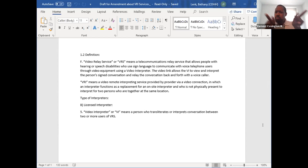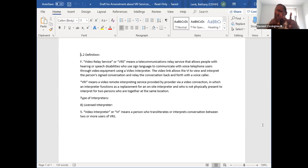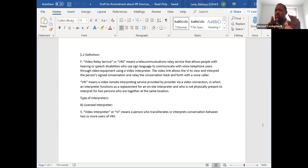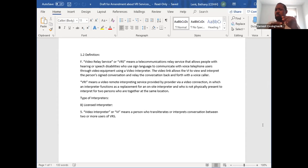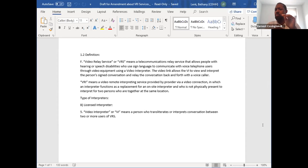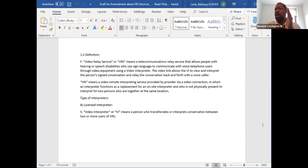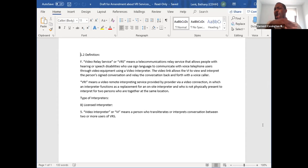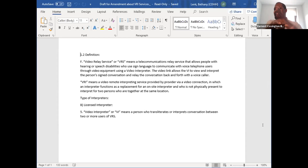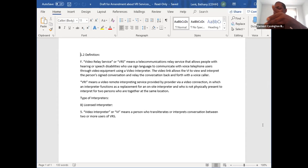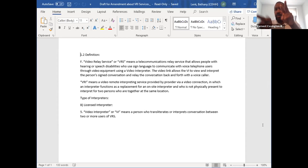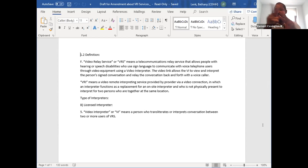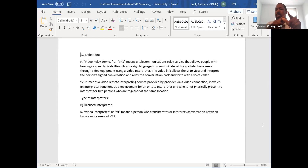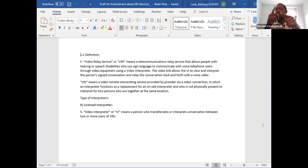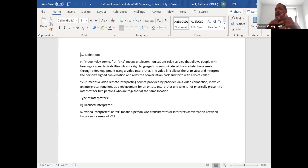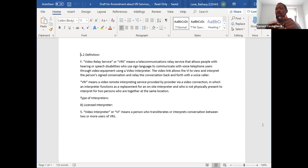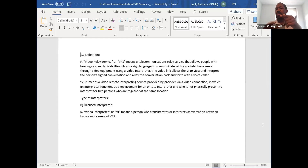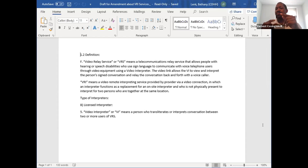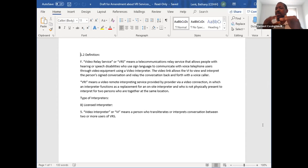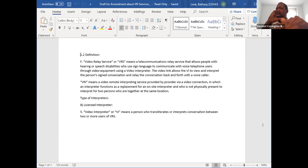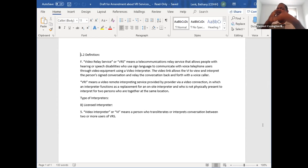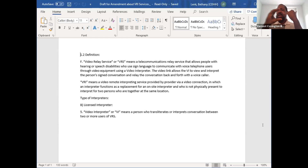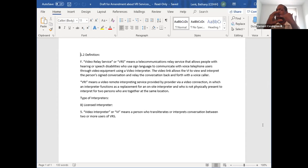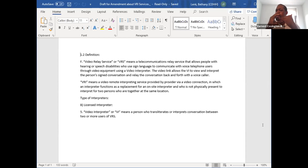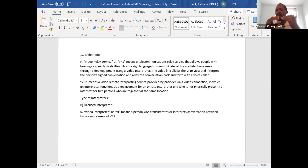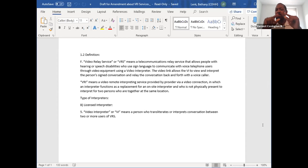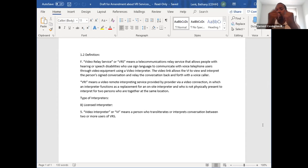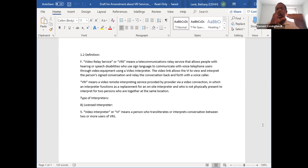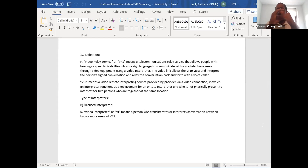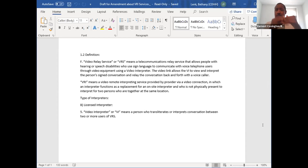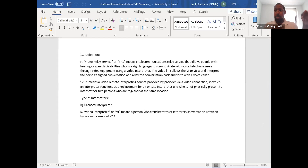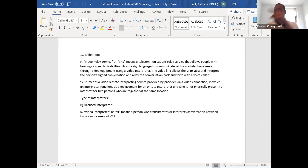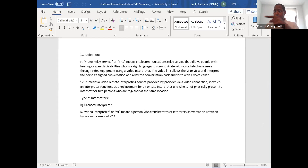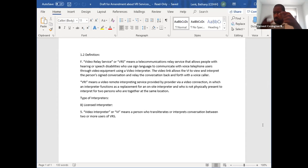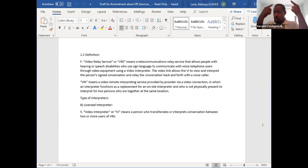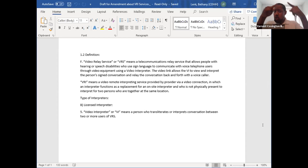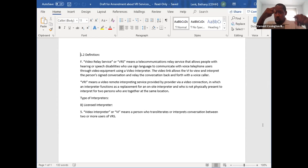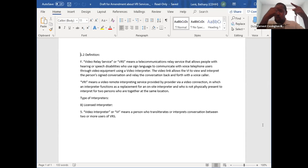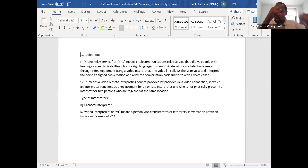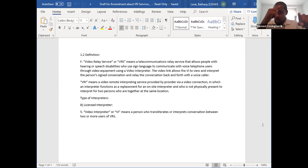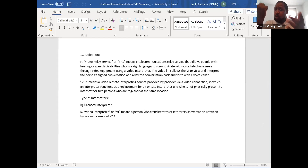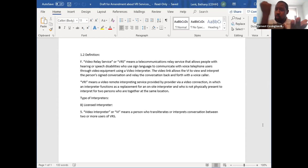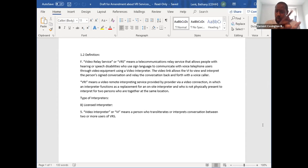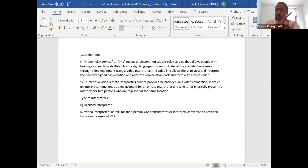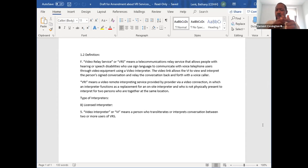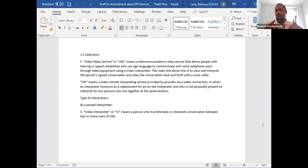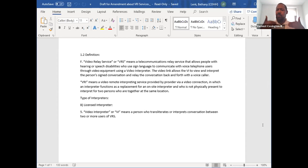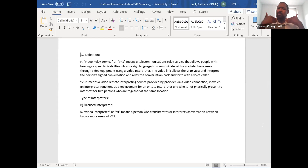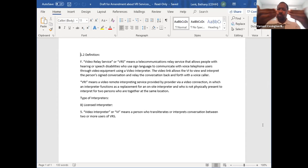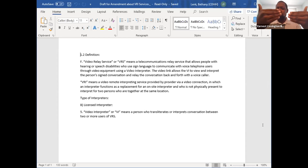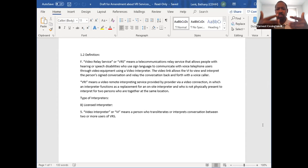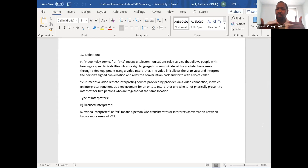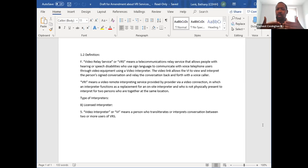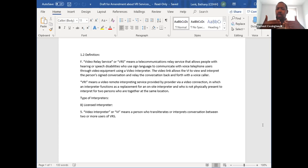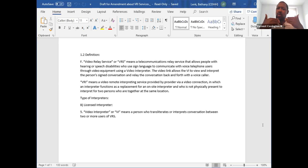we are having a difficulty, with the agenda, with the time. Maybe people could look at this after and email your comments. And if you all